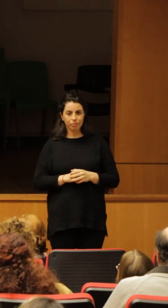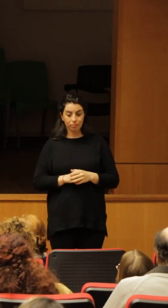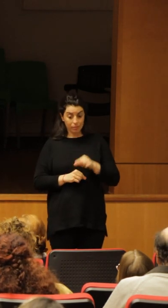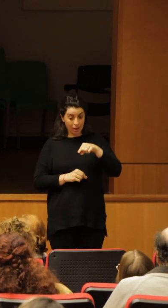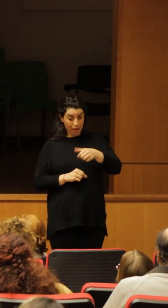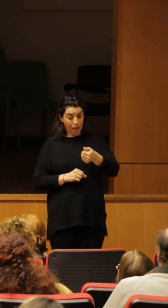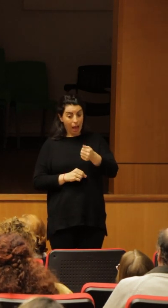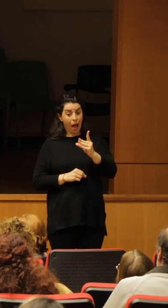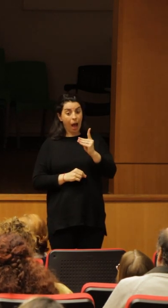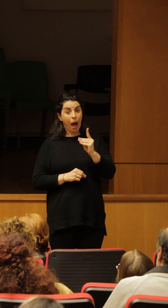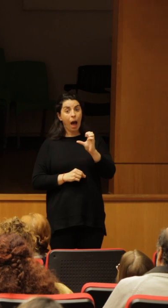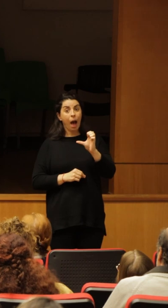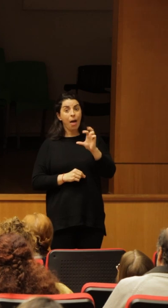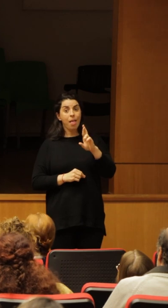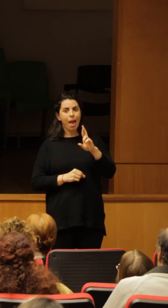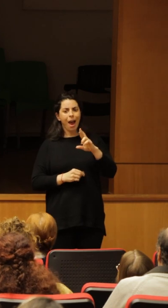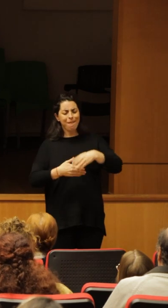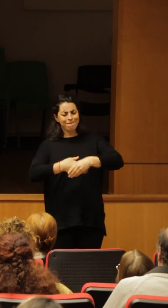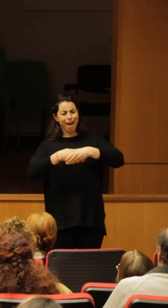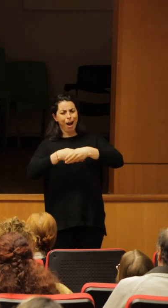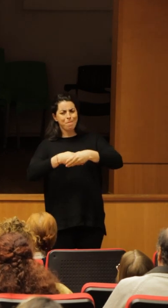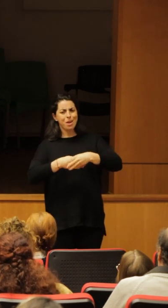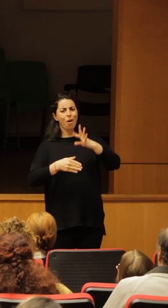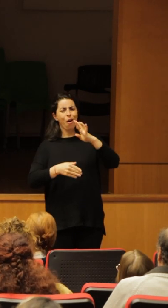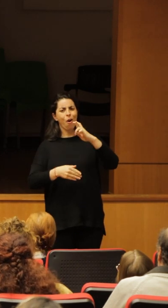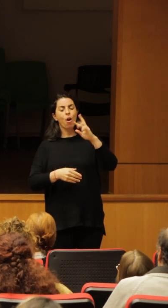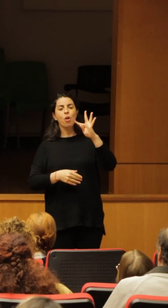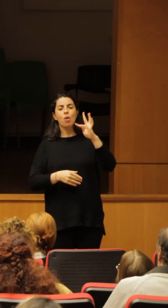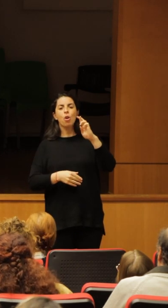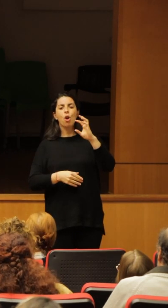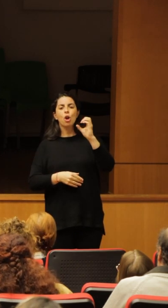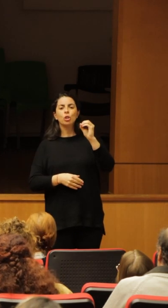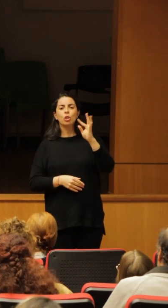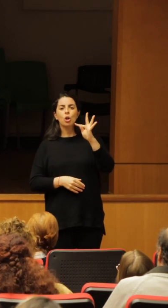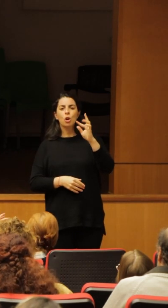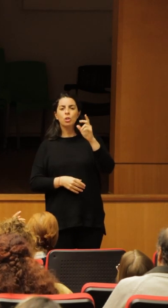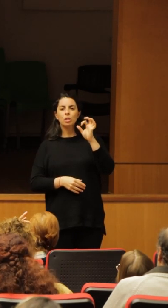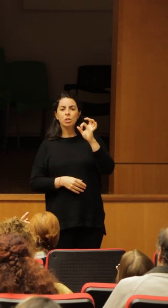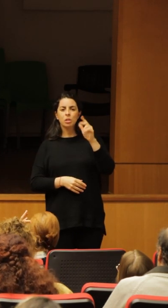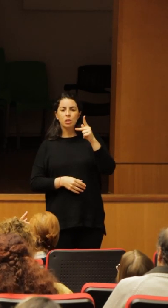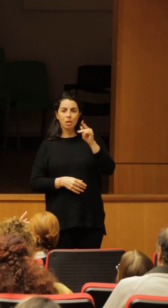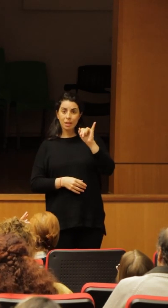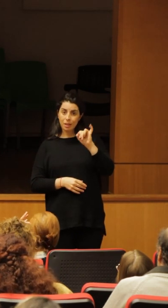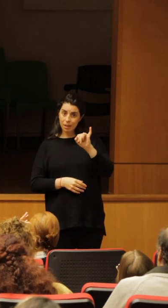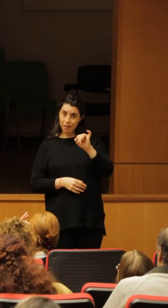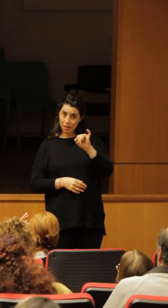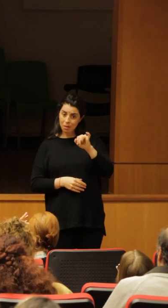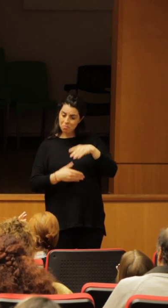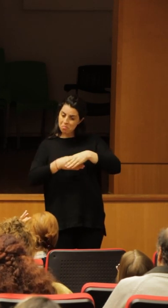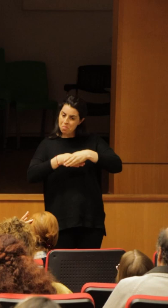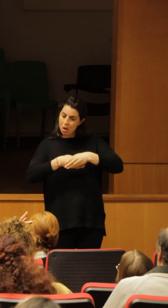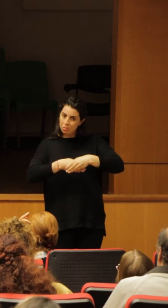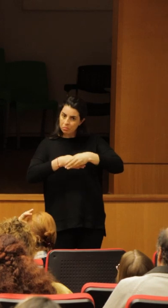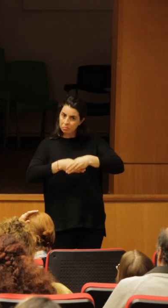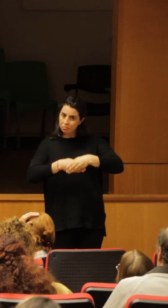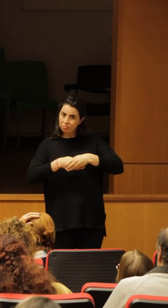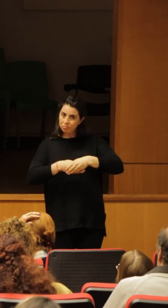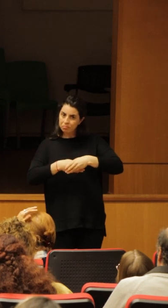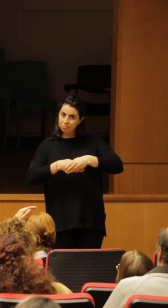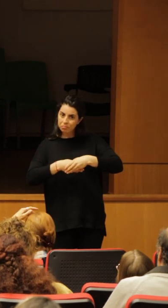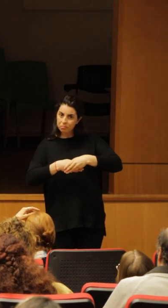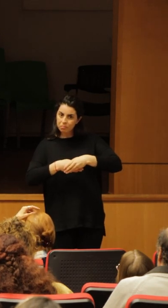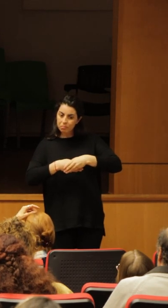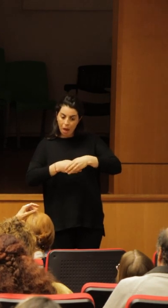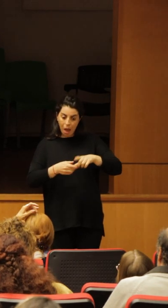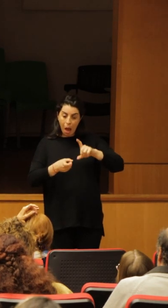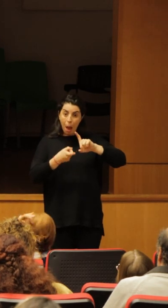era amigo de Trotsky. More so, his wife was a friend, very close friend with Trotsky. Y su esposa